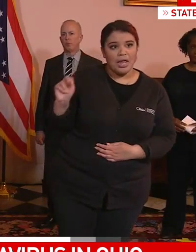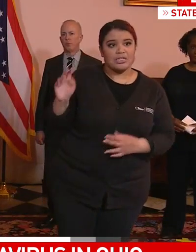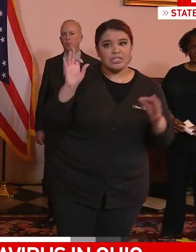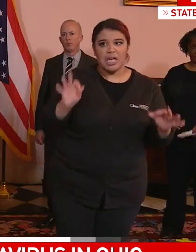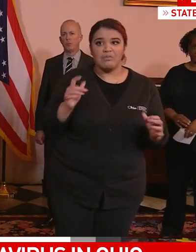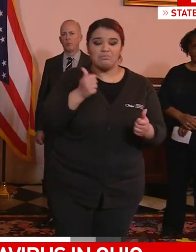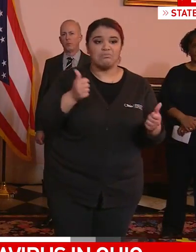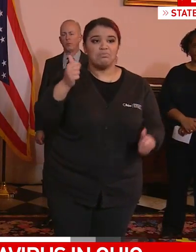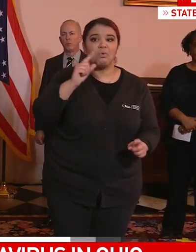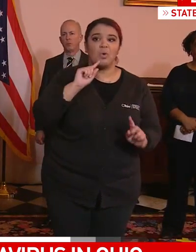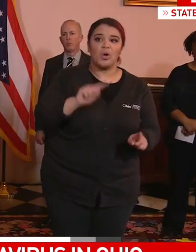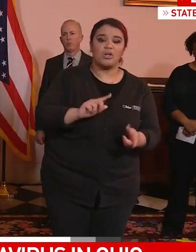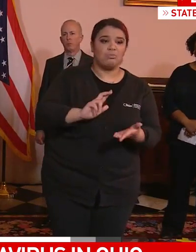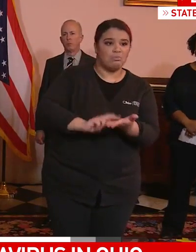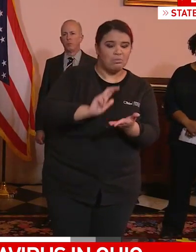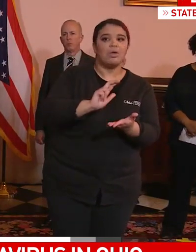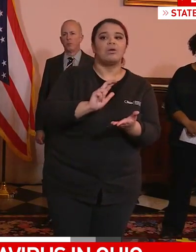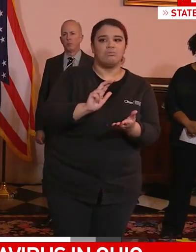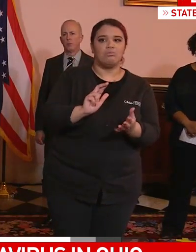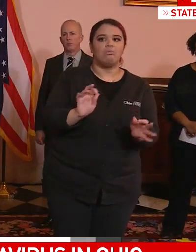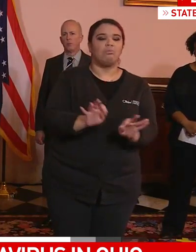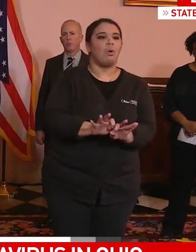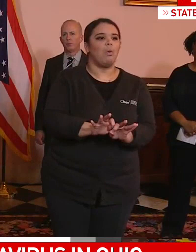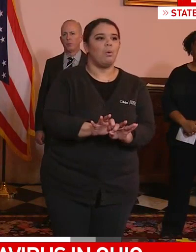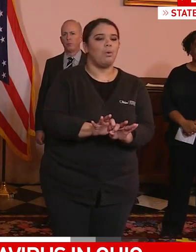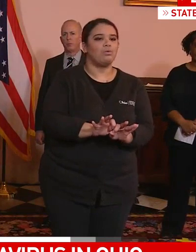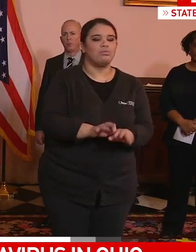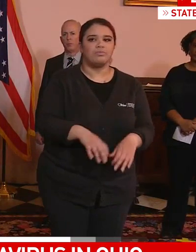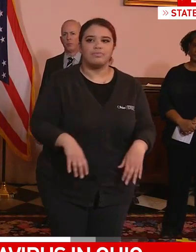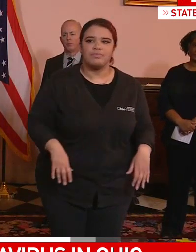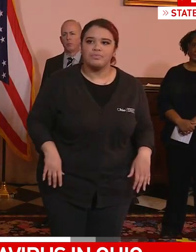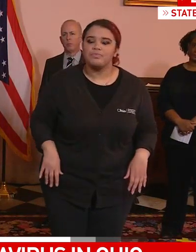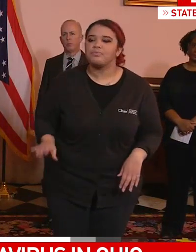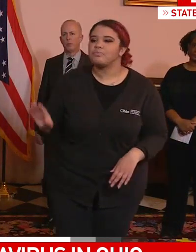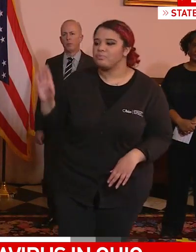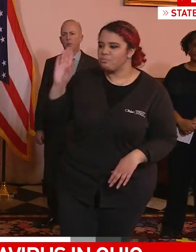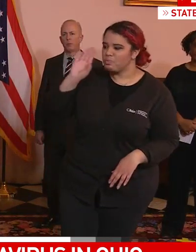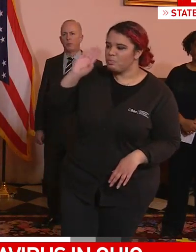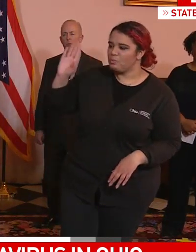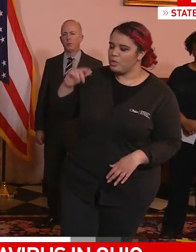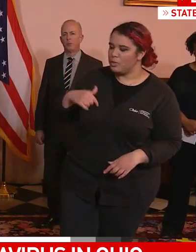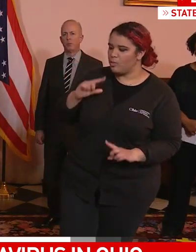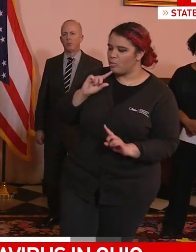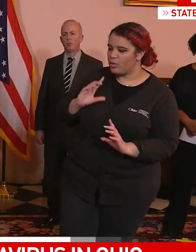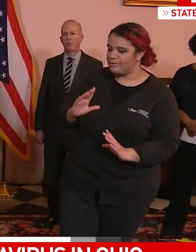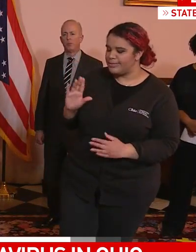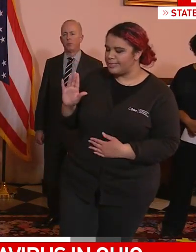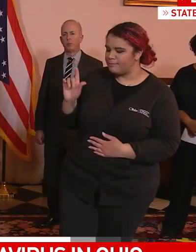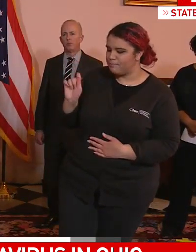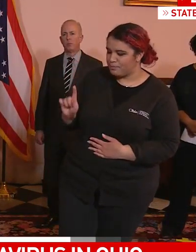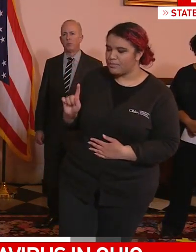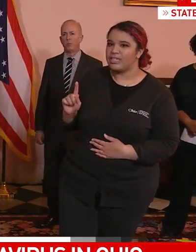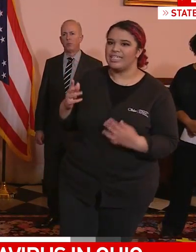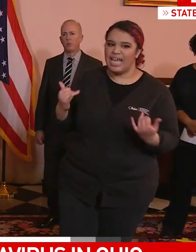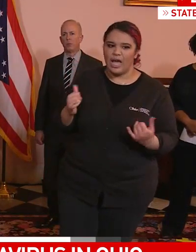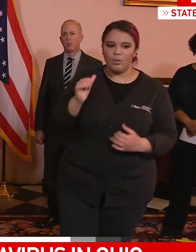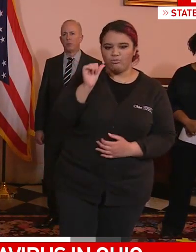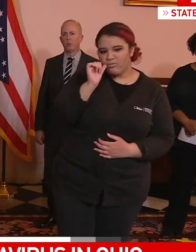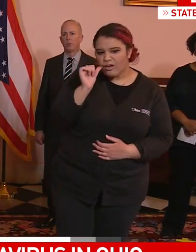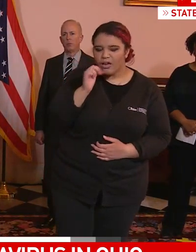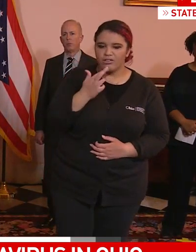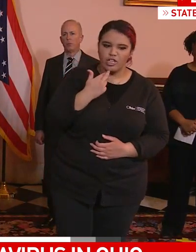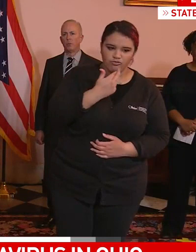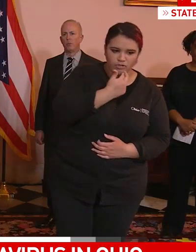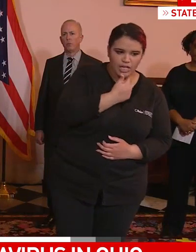Governor Andy Chow with Ohio Public Radio and Television State House News Bureau. With all the different issues coming up with bars and restaurants